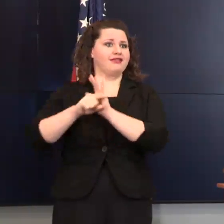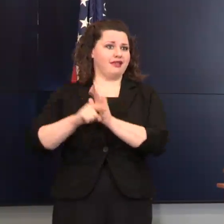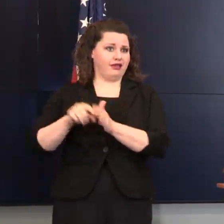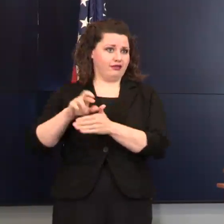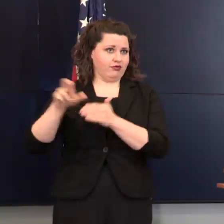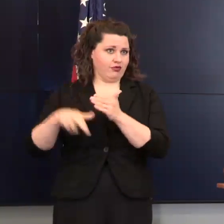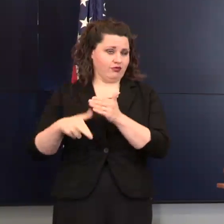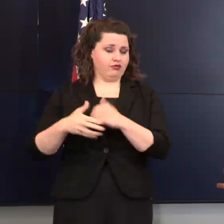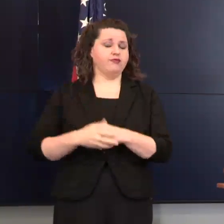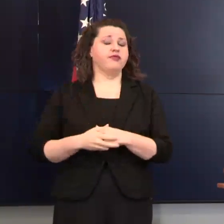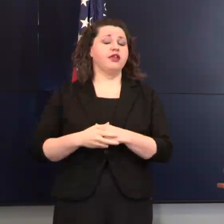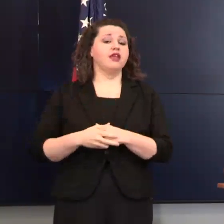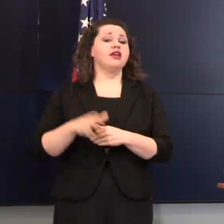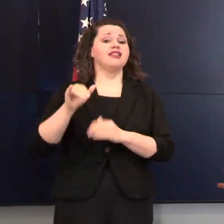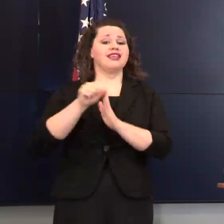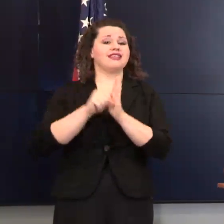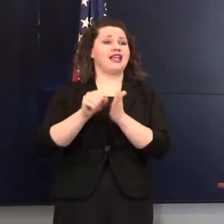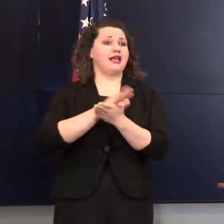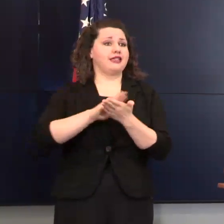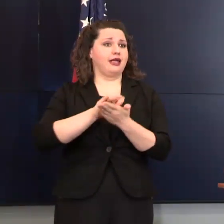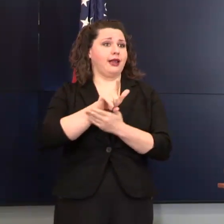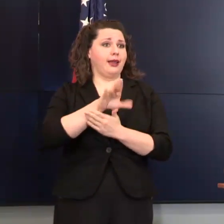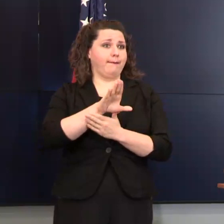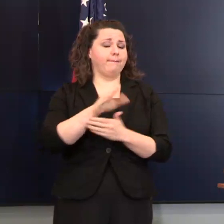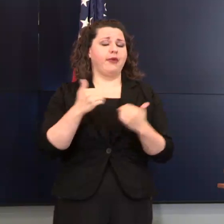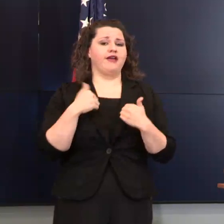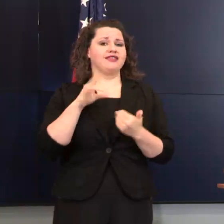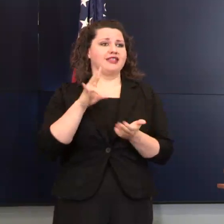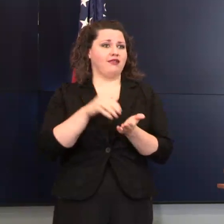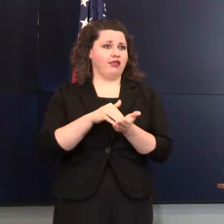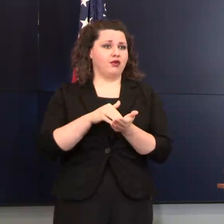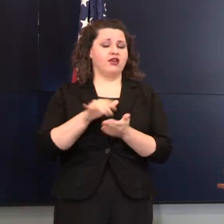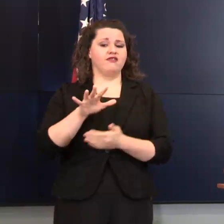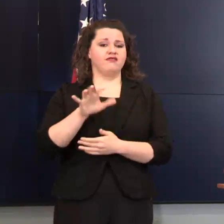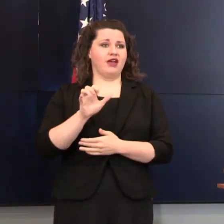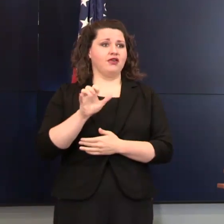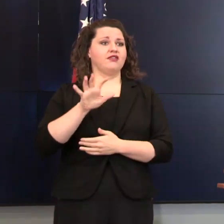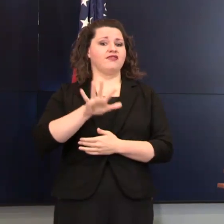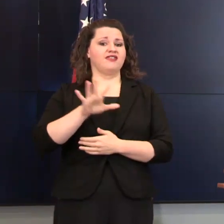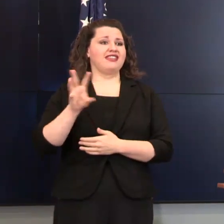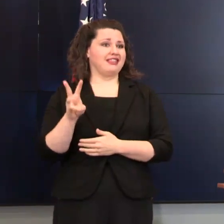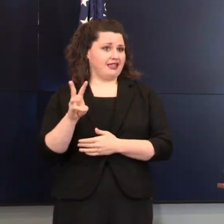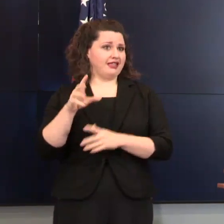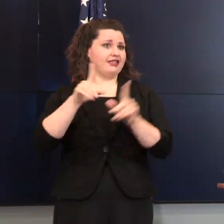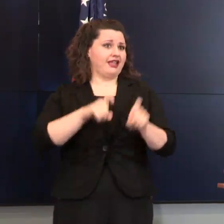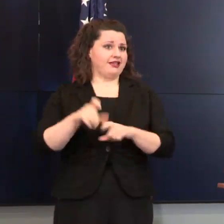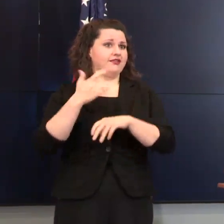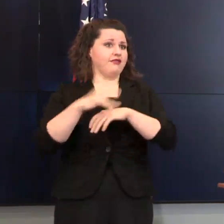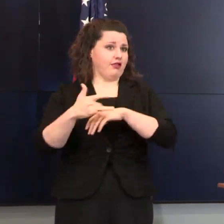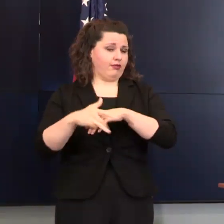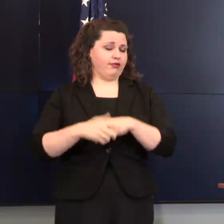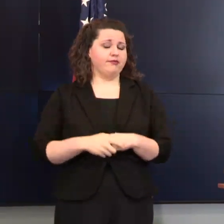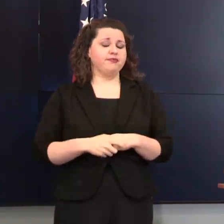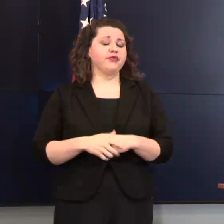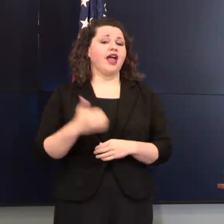Iowa. We have 1,013 negative cases today for a total of